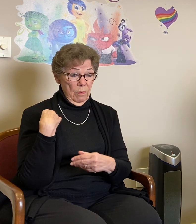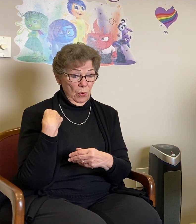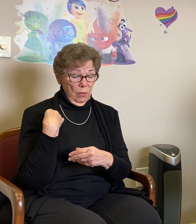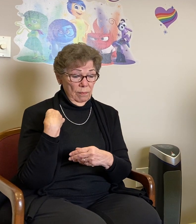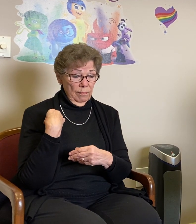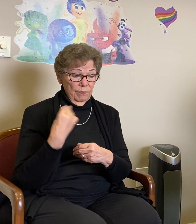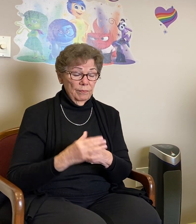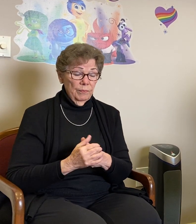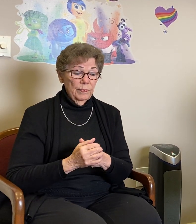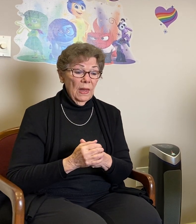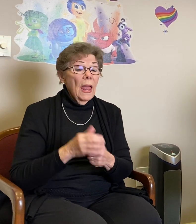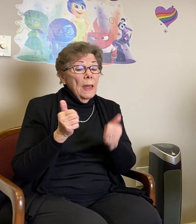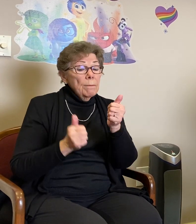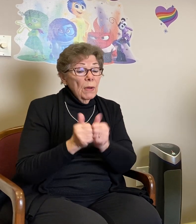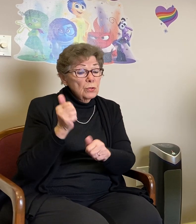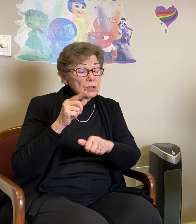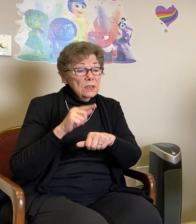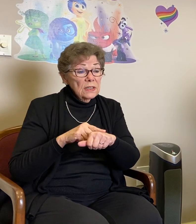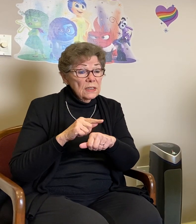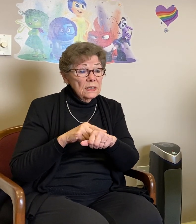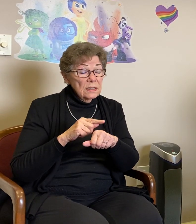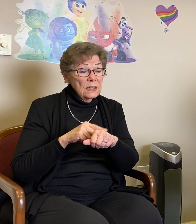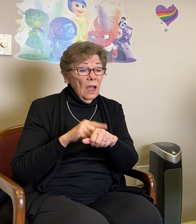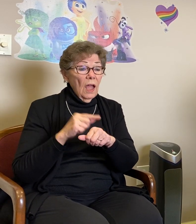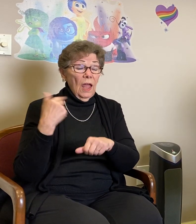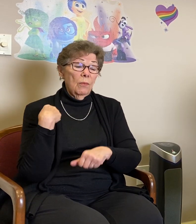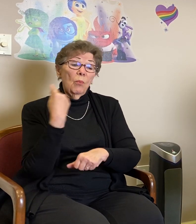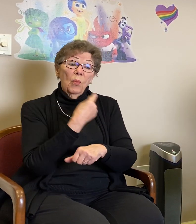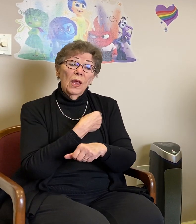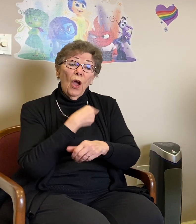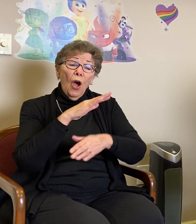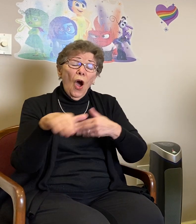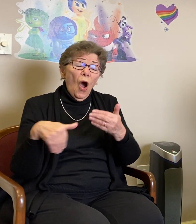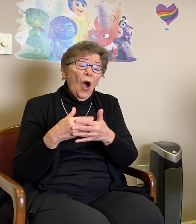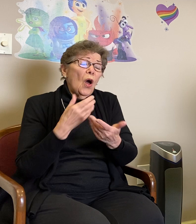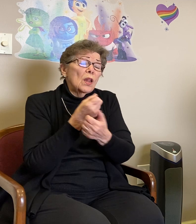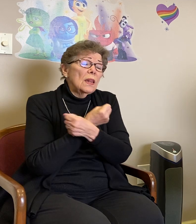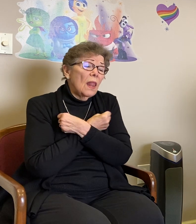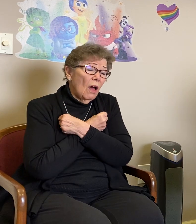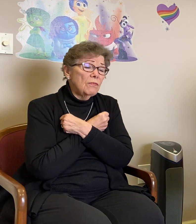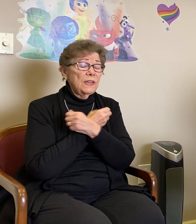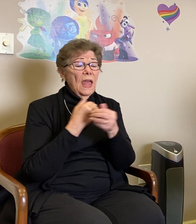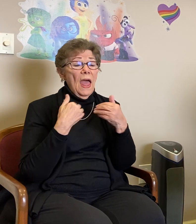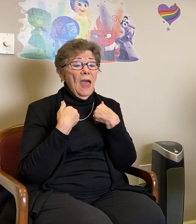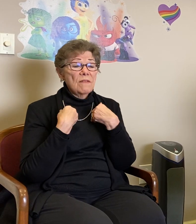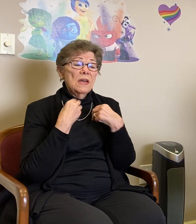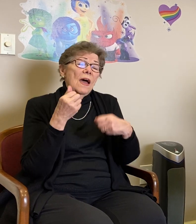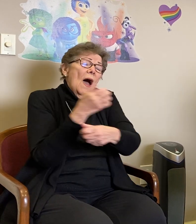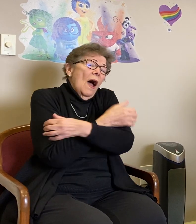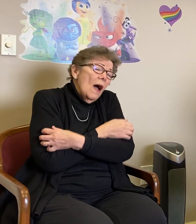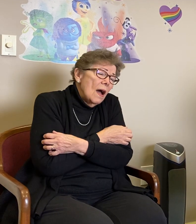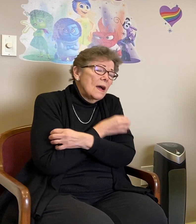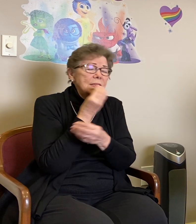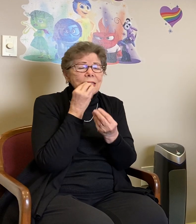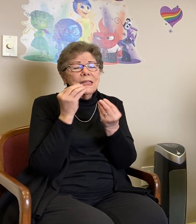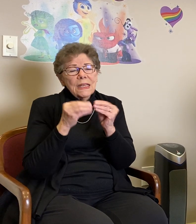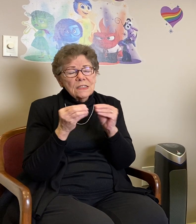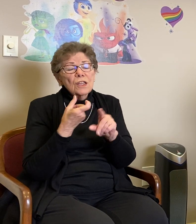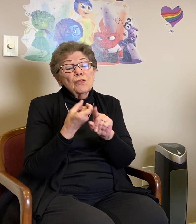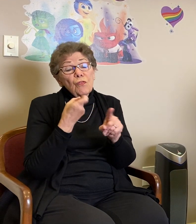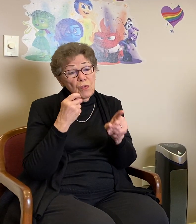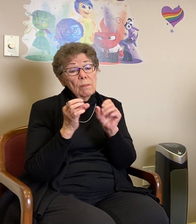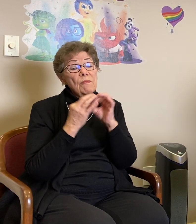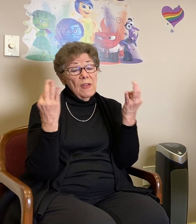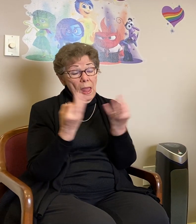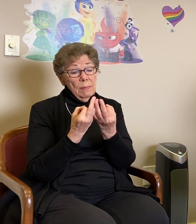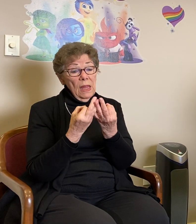Most of the time, we all love to have cuddles and kisses from our family and the friends we know